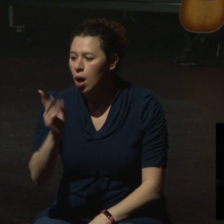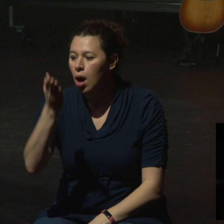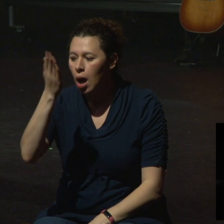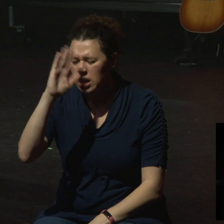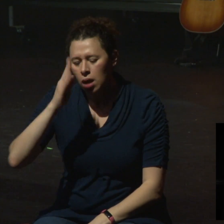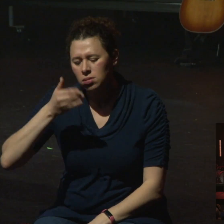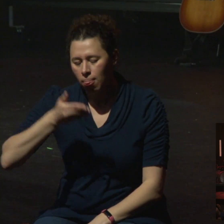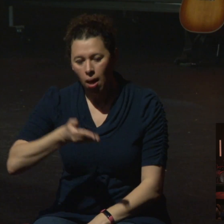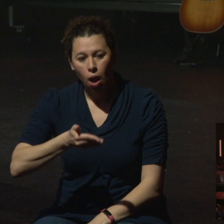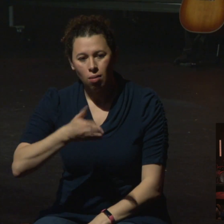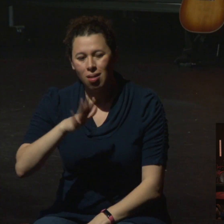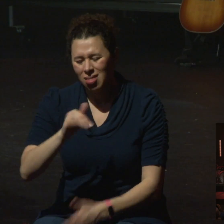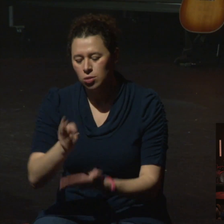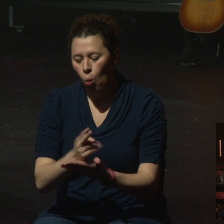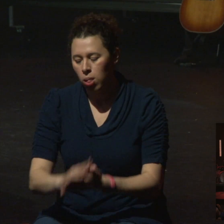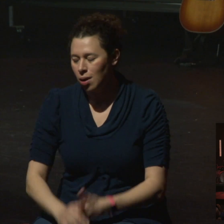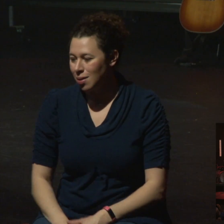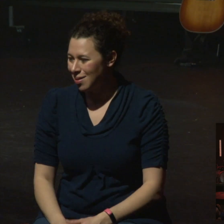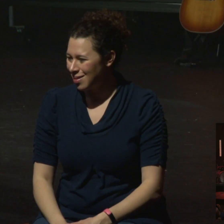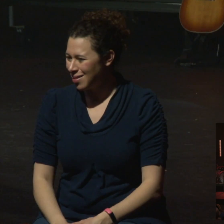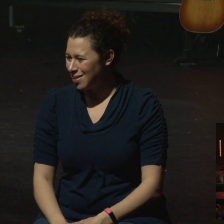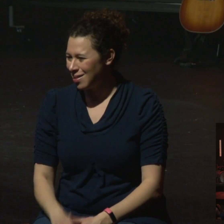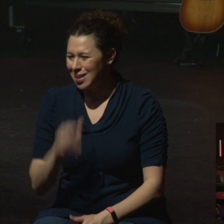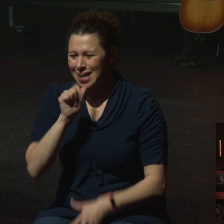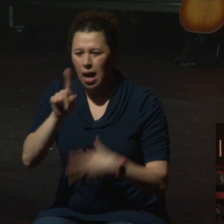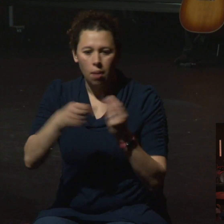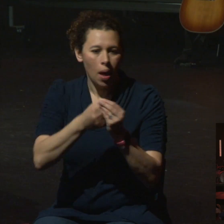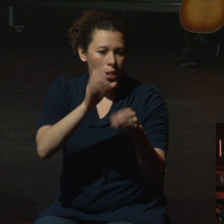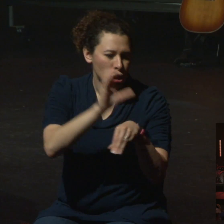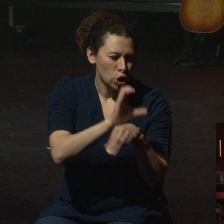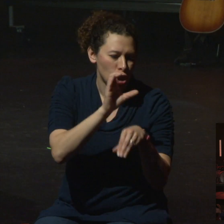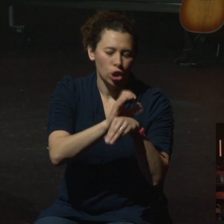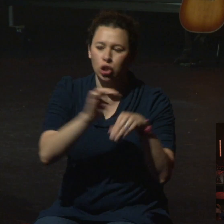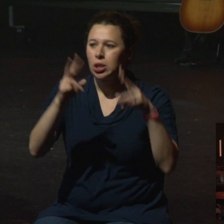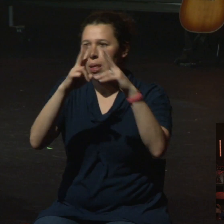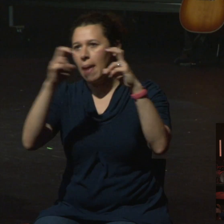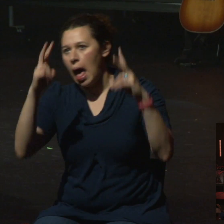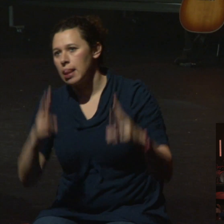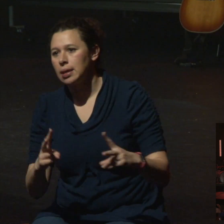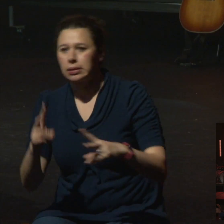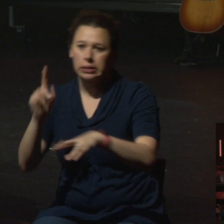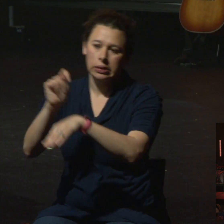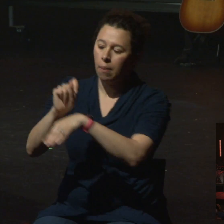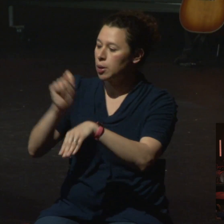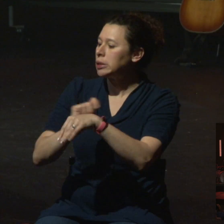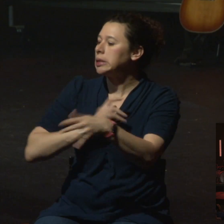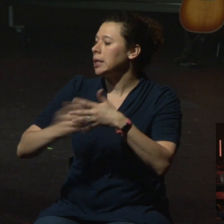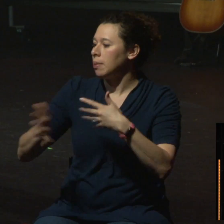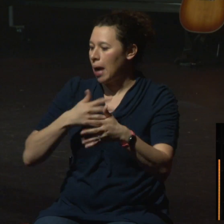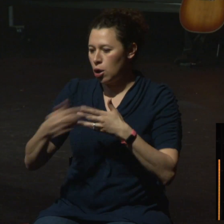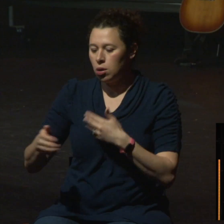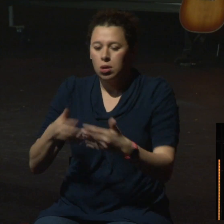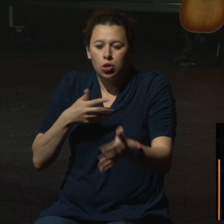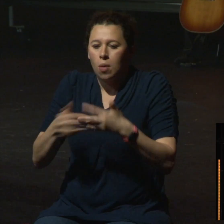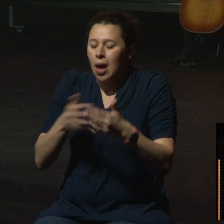about the temple. It's not about the palace. It's not about the church. Wherever I'm at is holy.